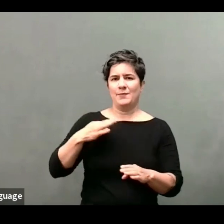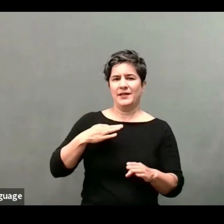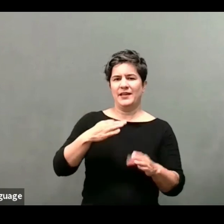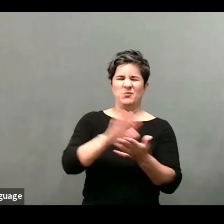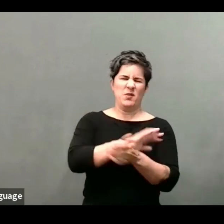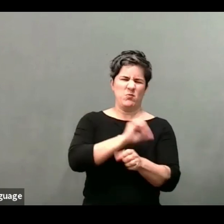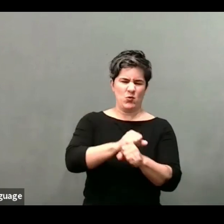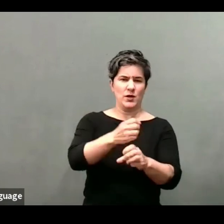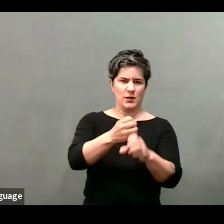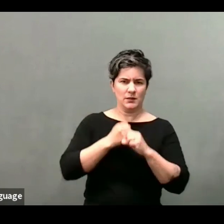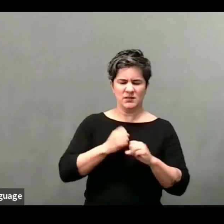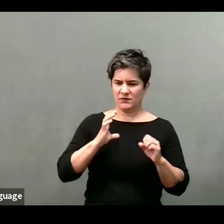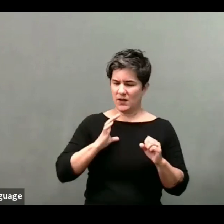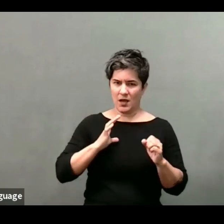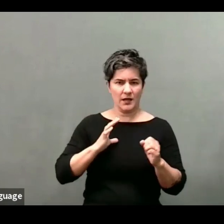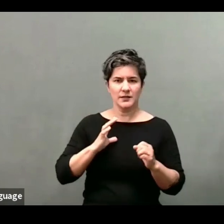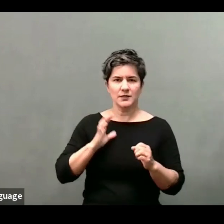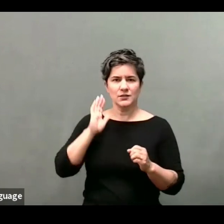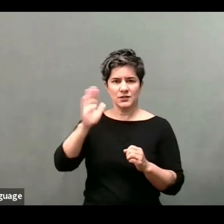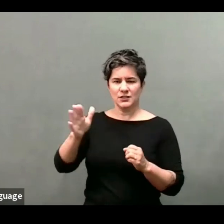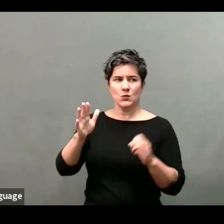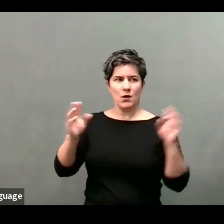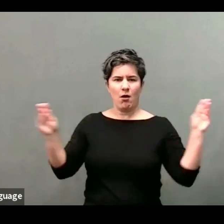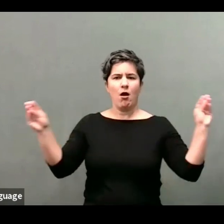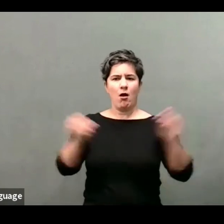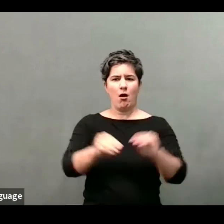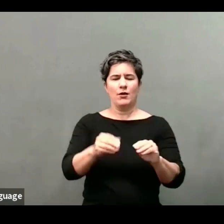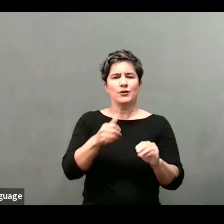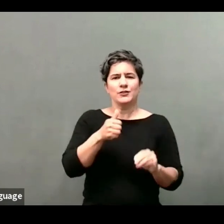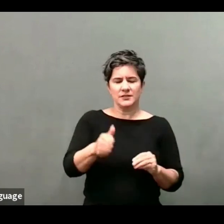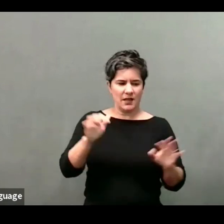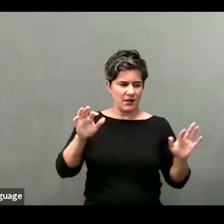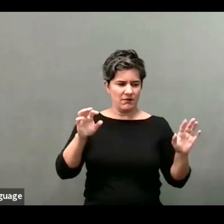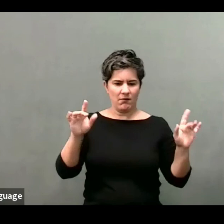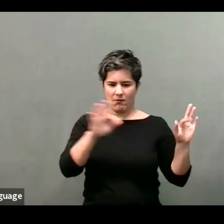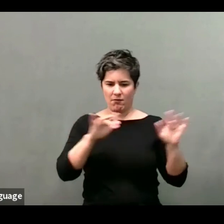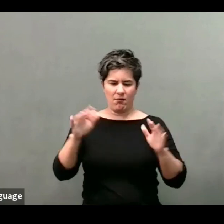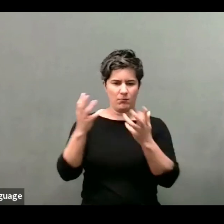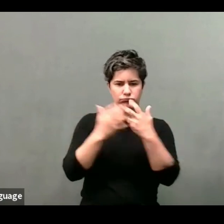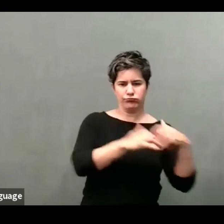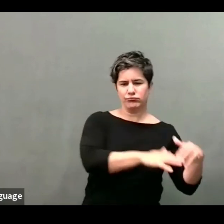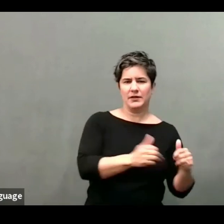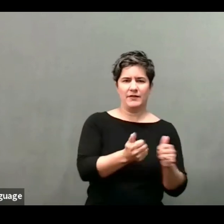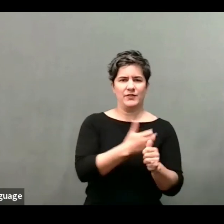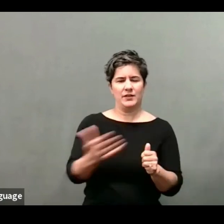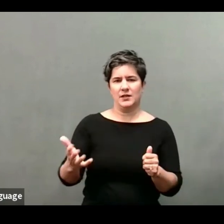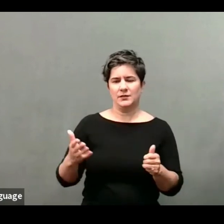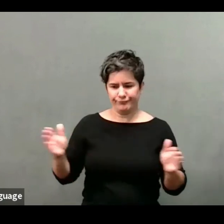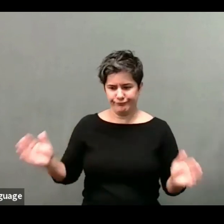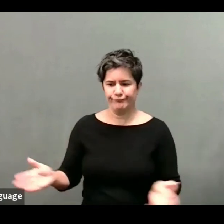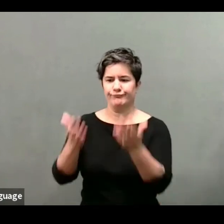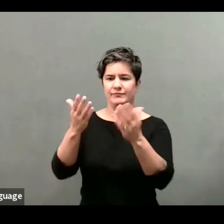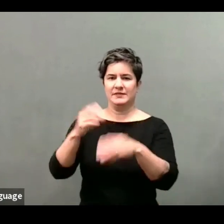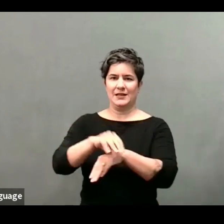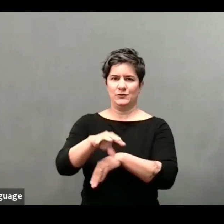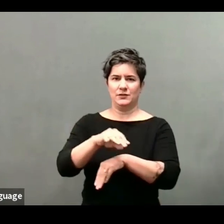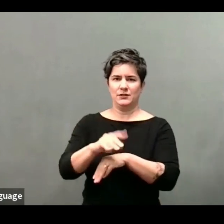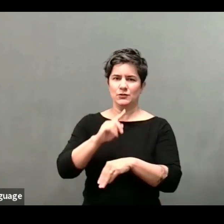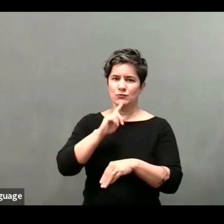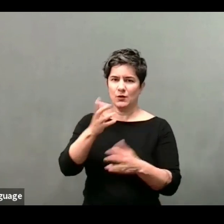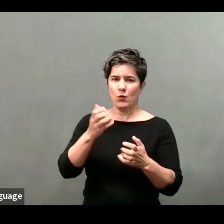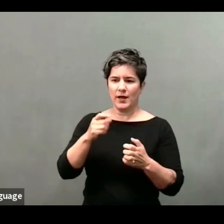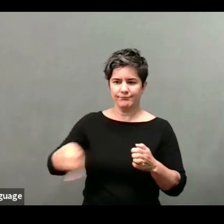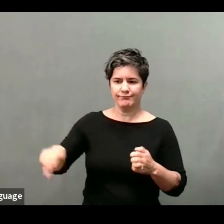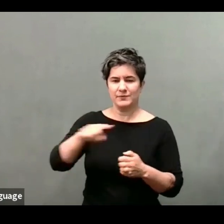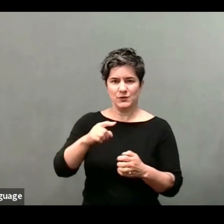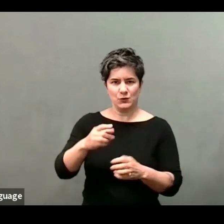application arrives. And then she will connect all the dots on the back end once that application is sent in. Again, she's really patient-centered and